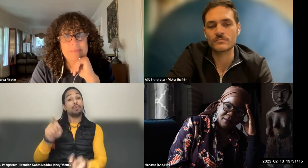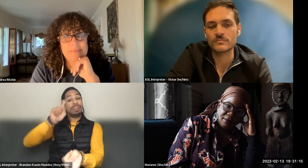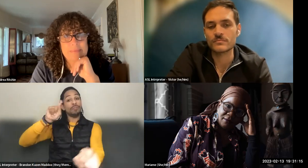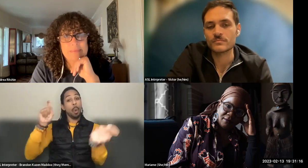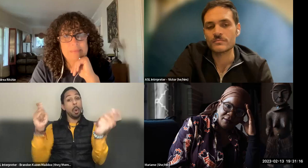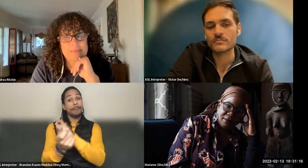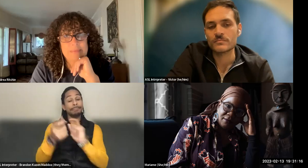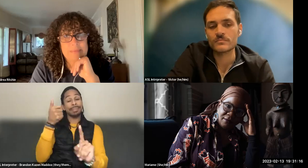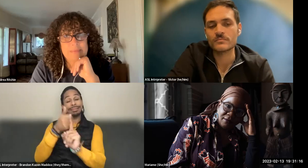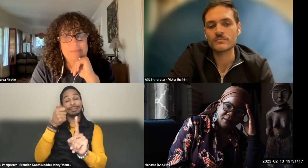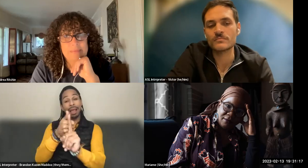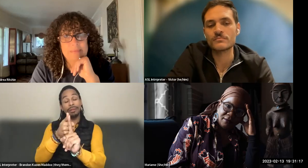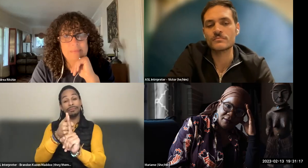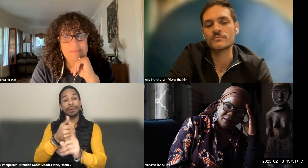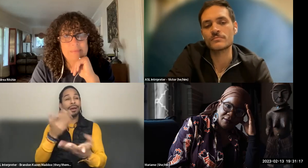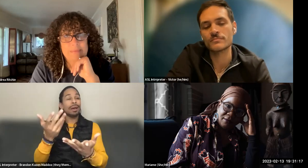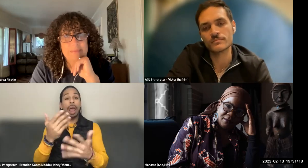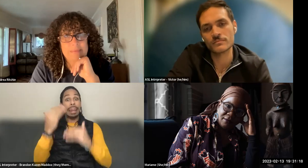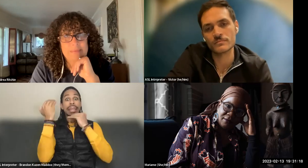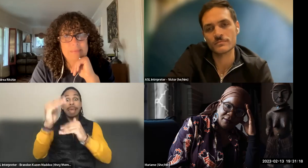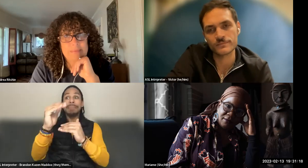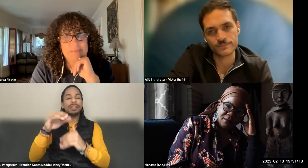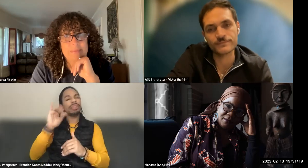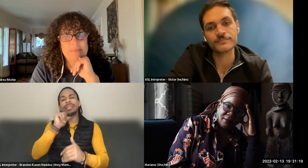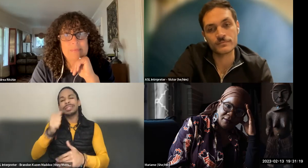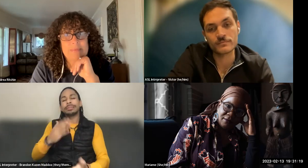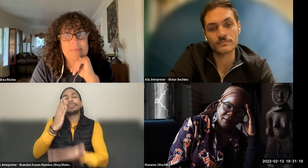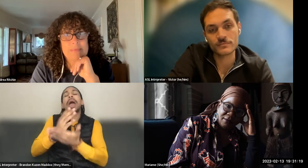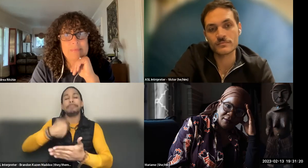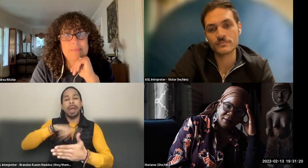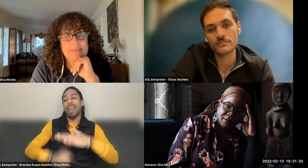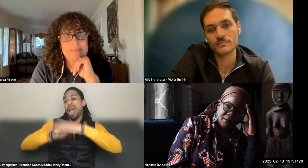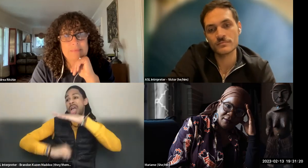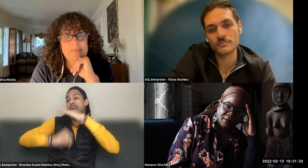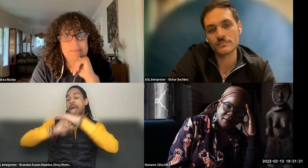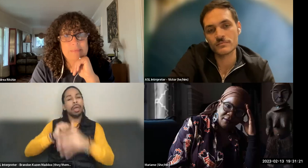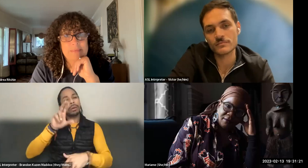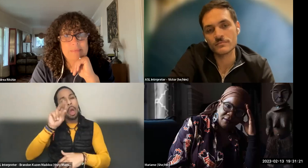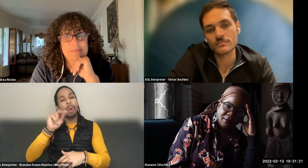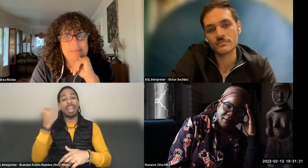for why we should be stopping to demand abolitionist solutions that move us closer to freedom.